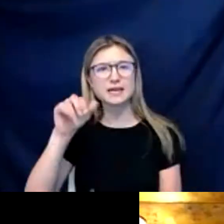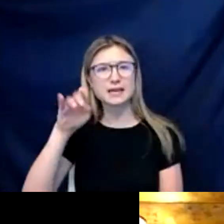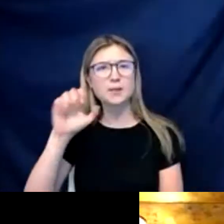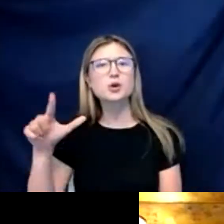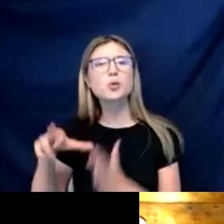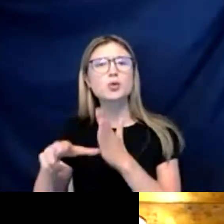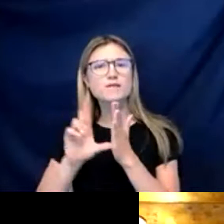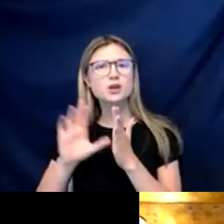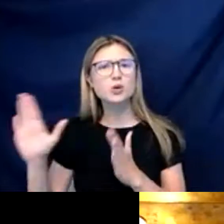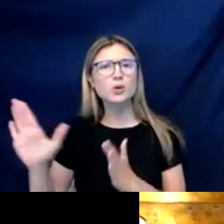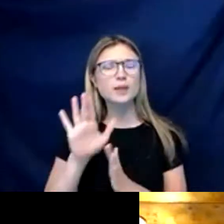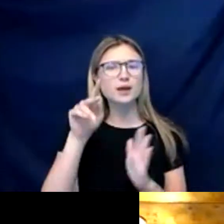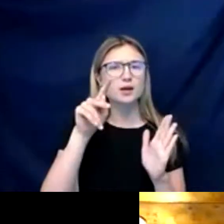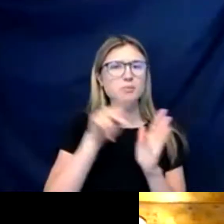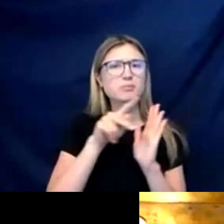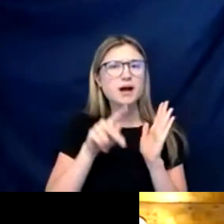technology